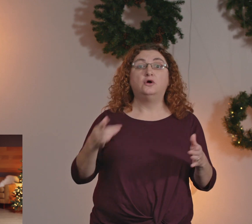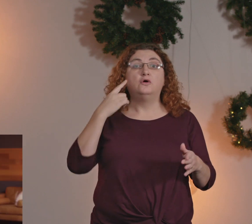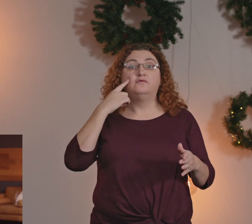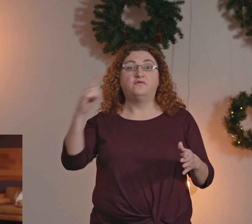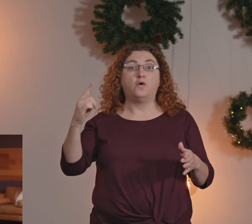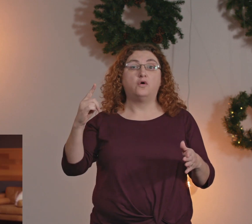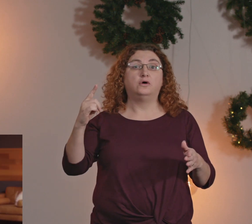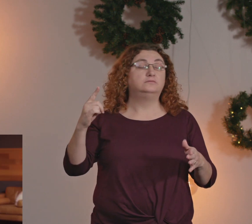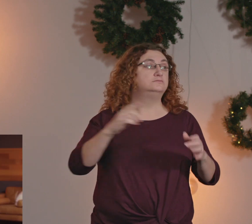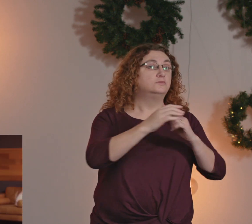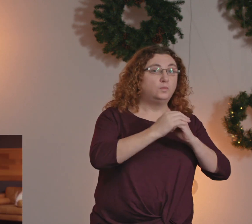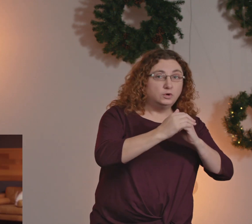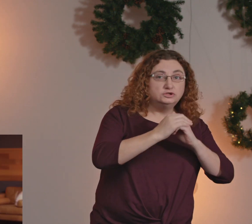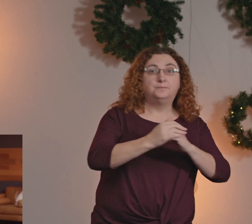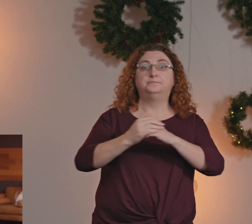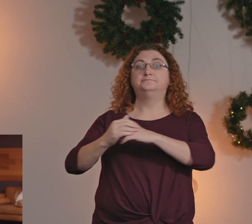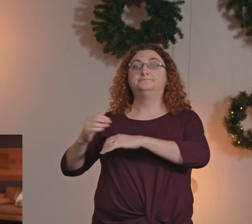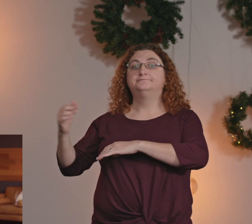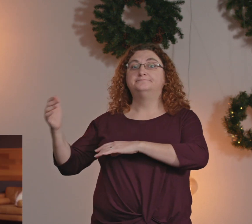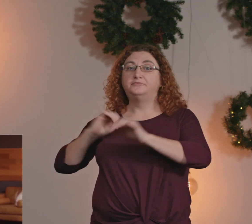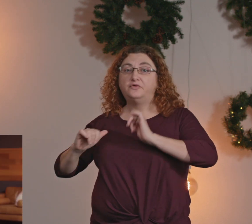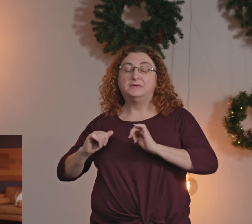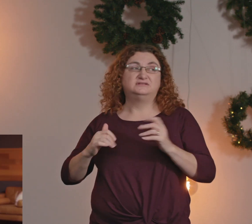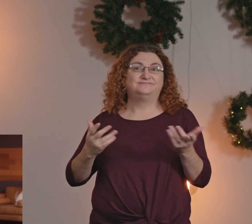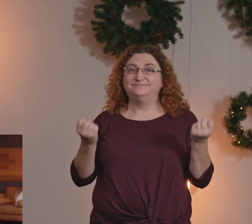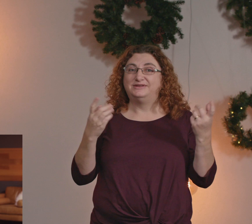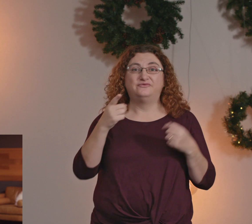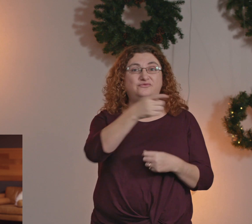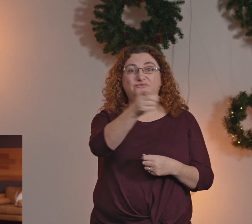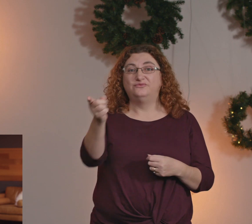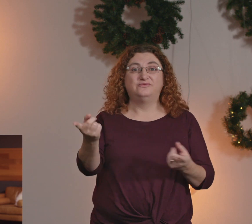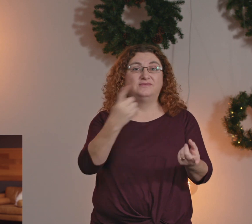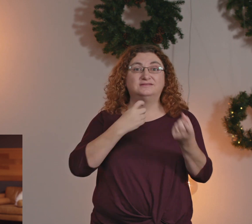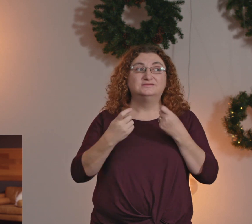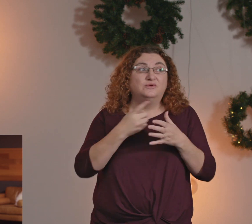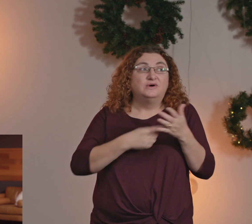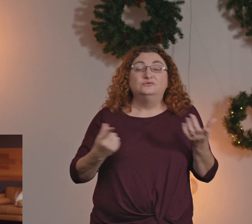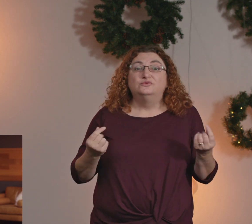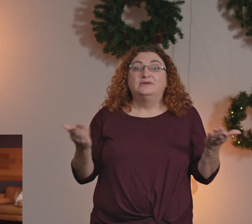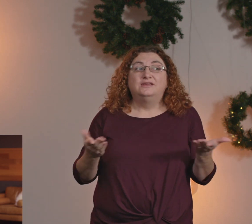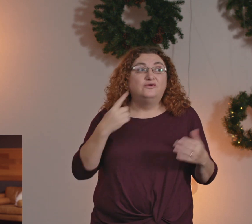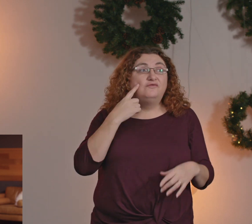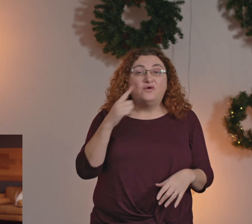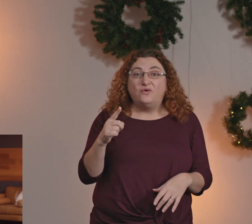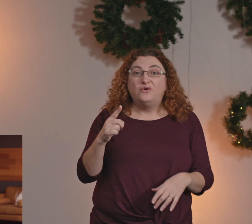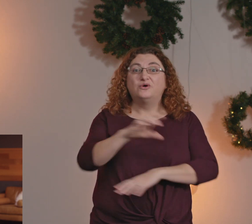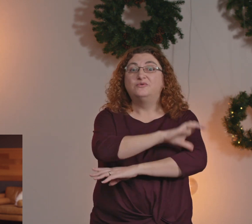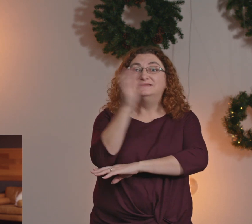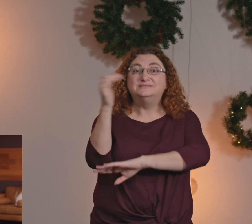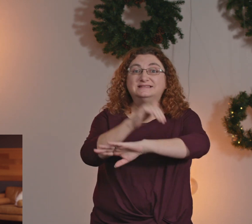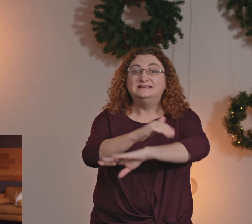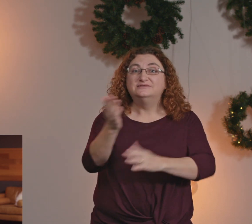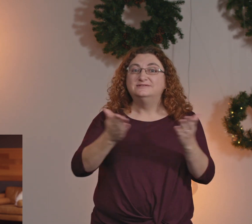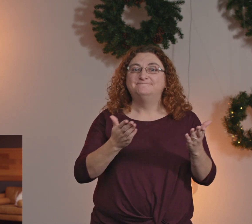next month. Many of you have been asking, what are we doing here at Northview for our Christmas Eve services? Unfortunately, we've had